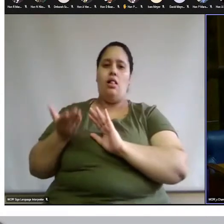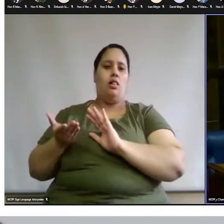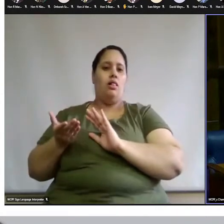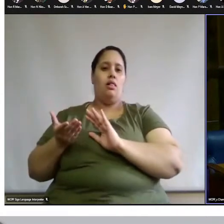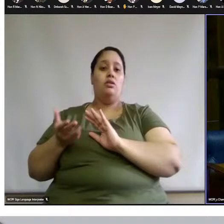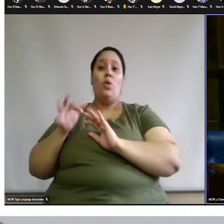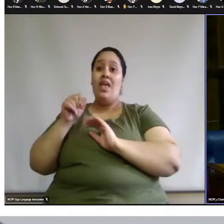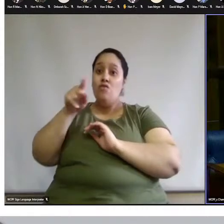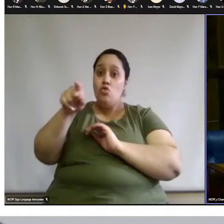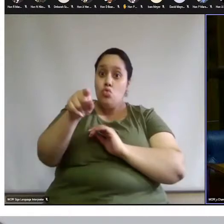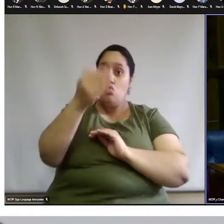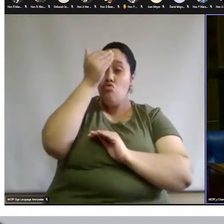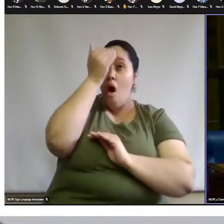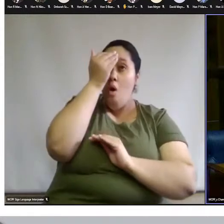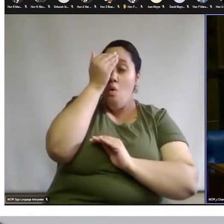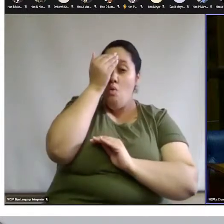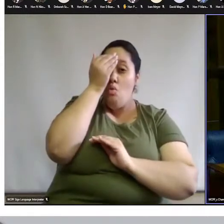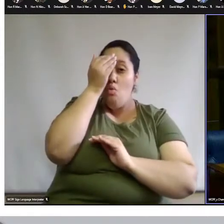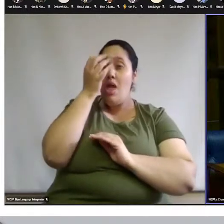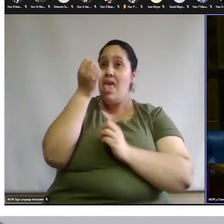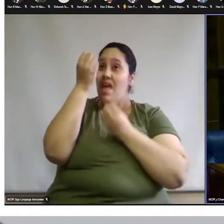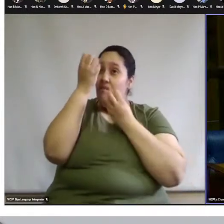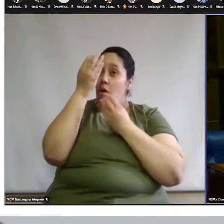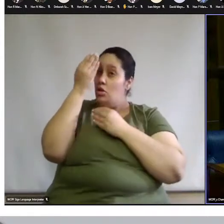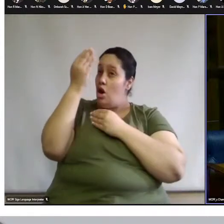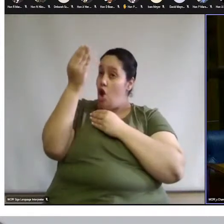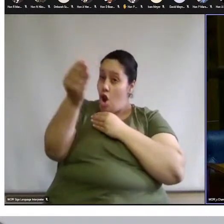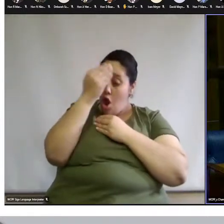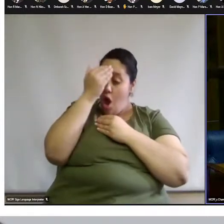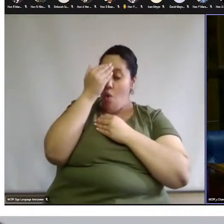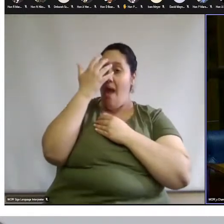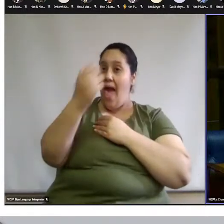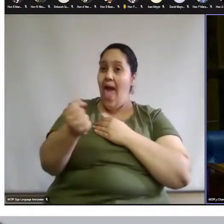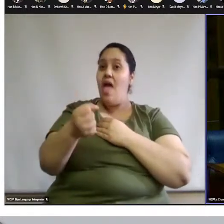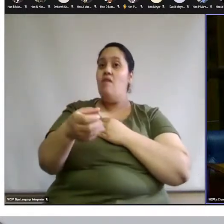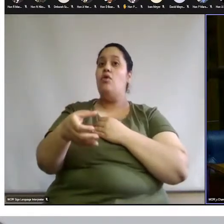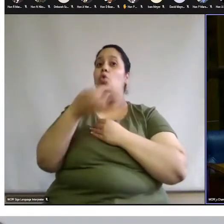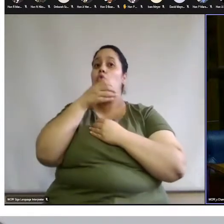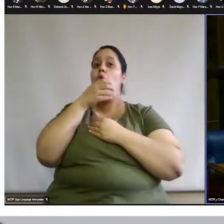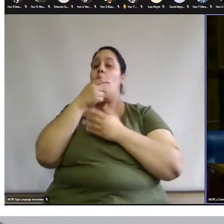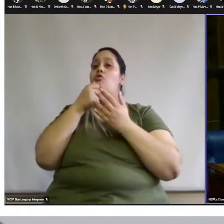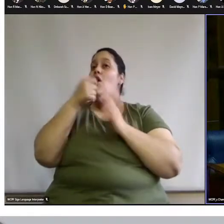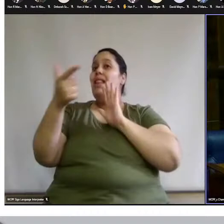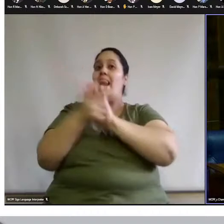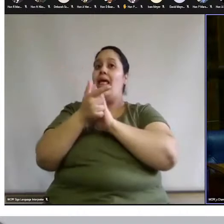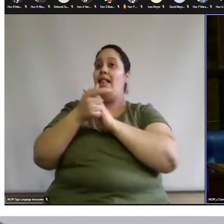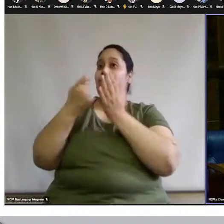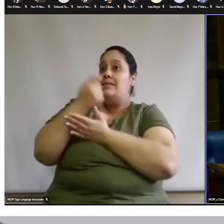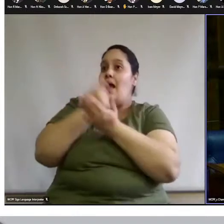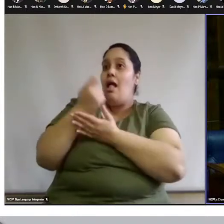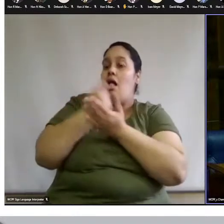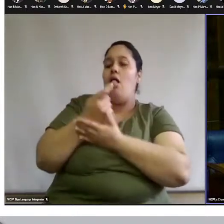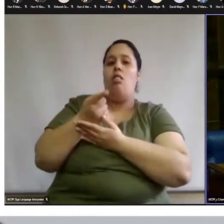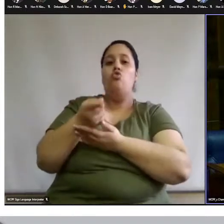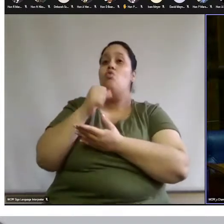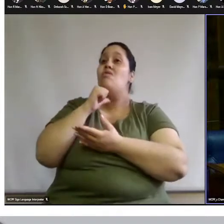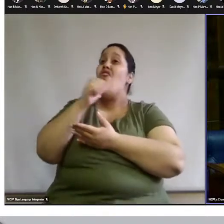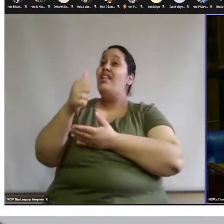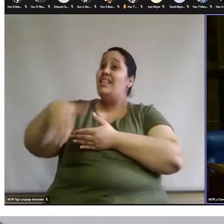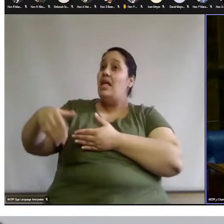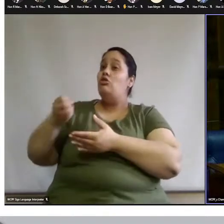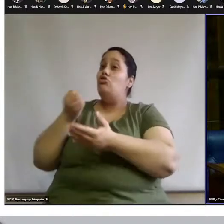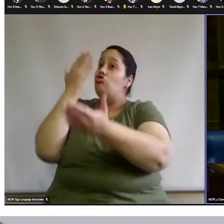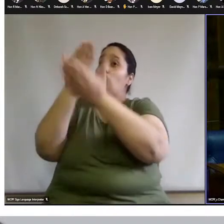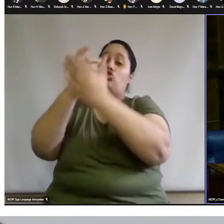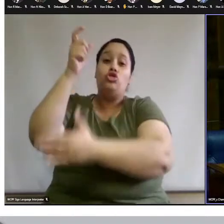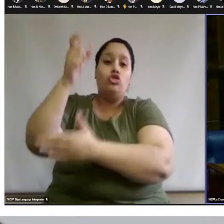member of this House, if you have got information that there's a Dopstelsel system running here and you haven't laid that charge, you are just as